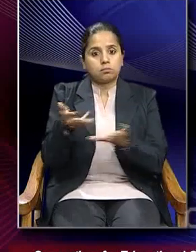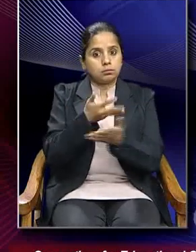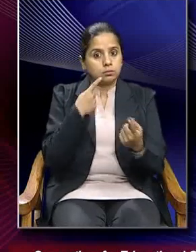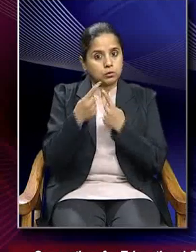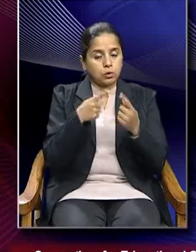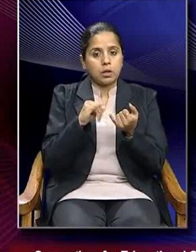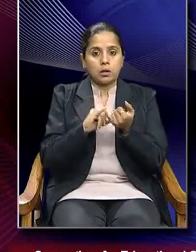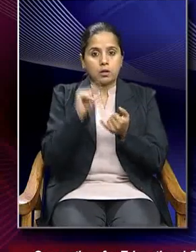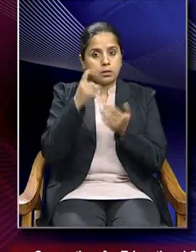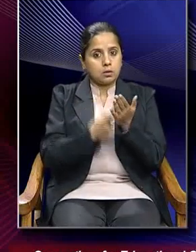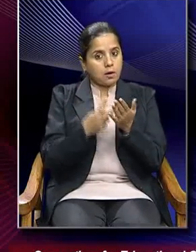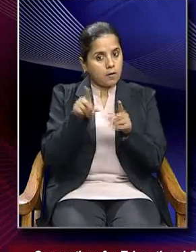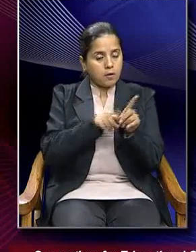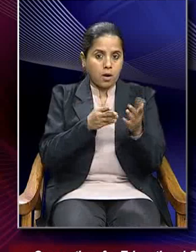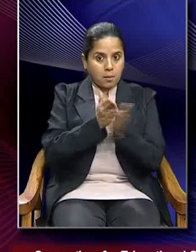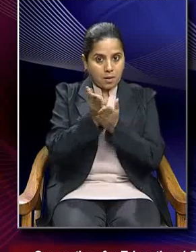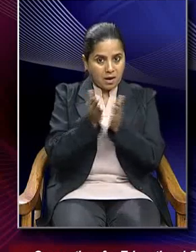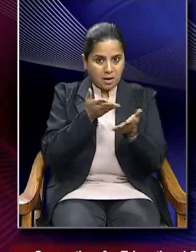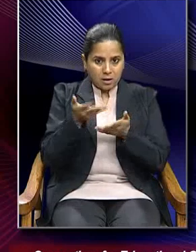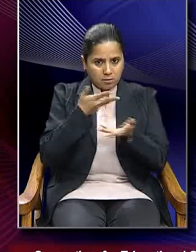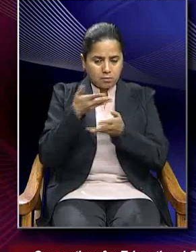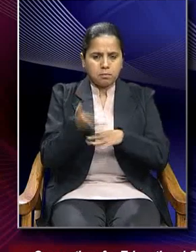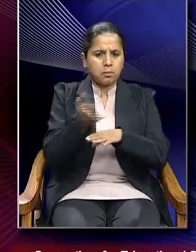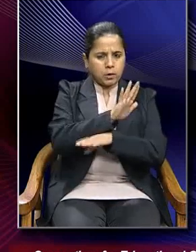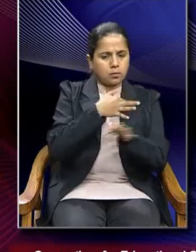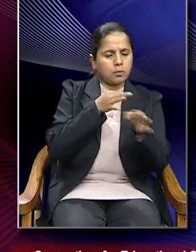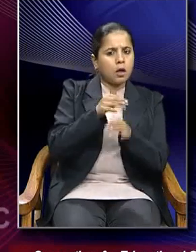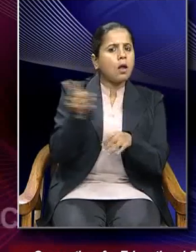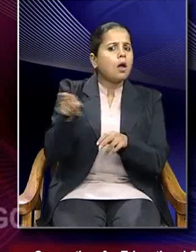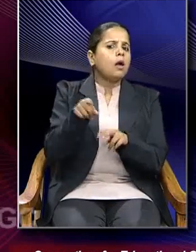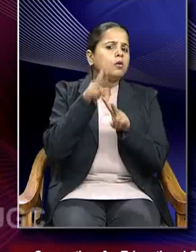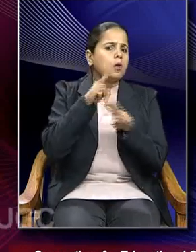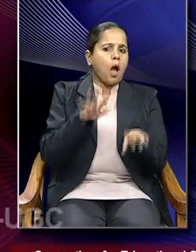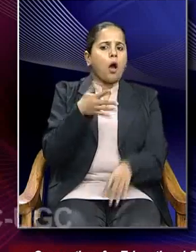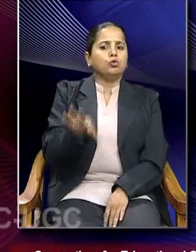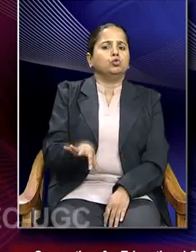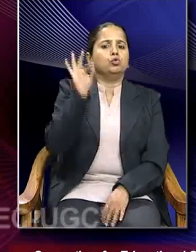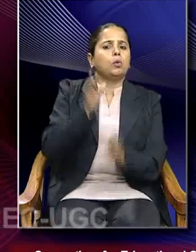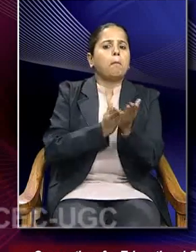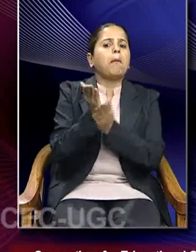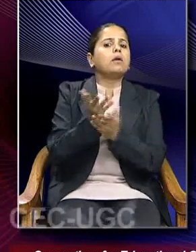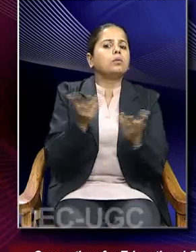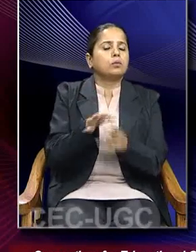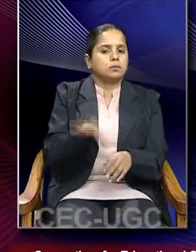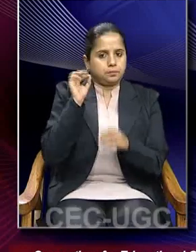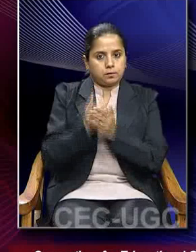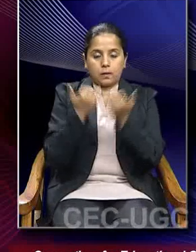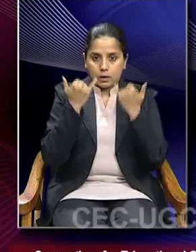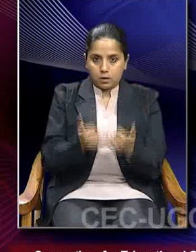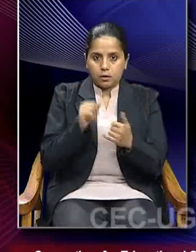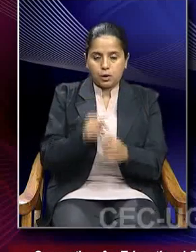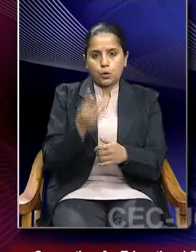survey method, let us understand how will a researcher choose the method. Now there are